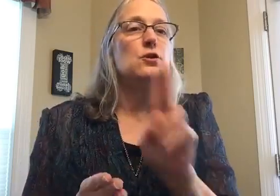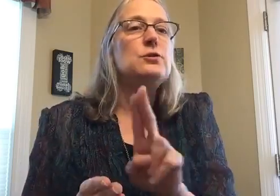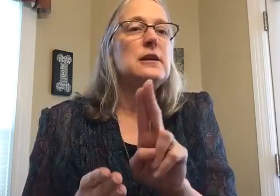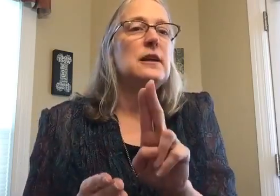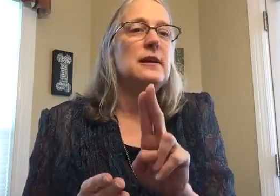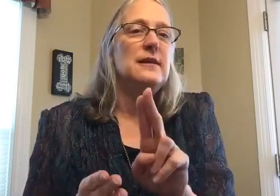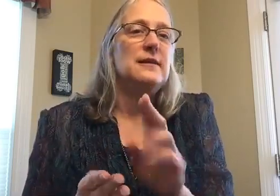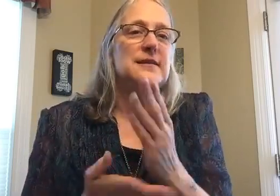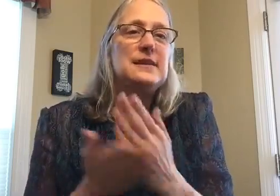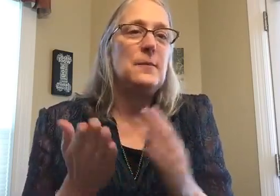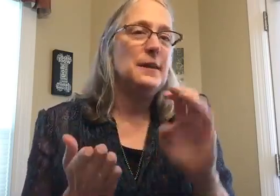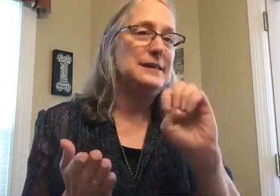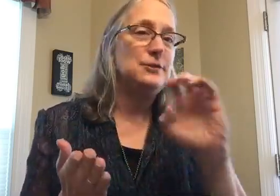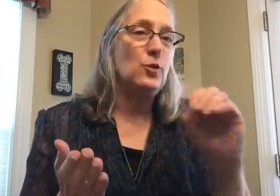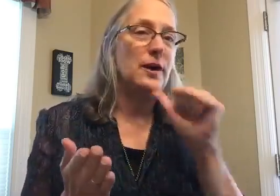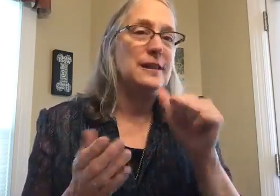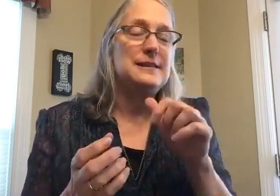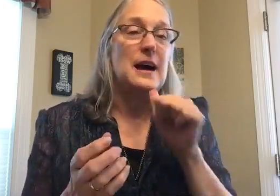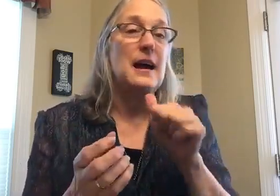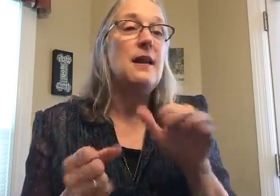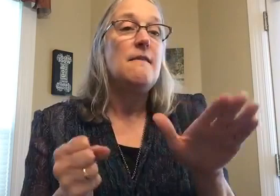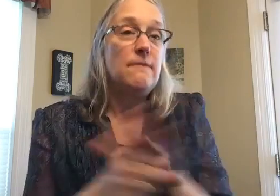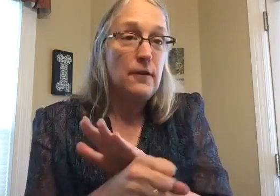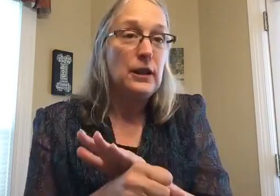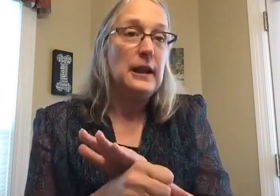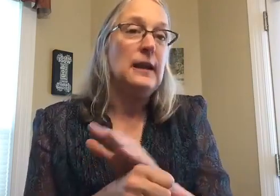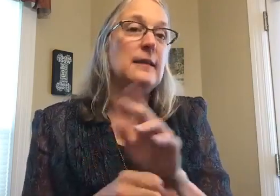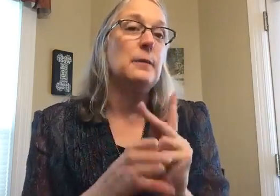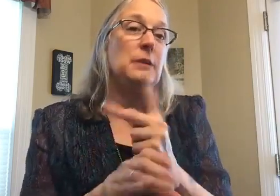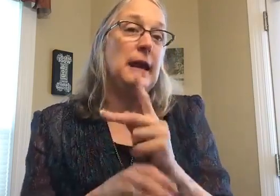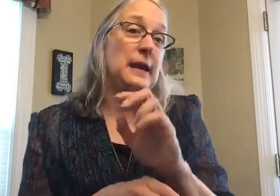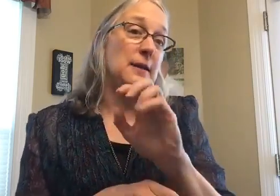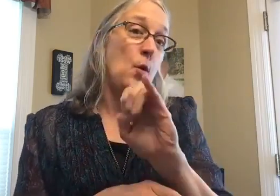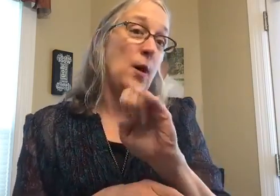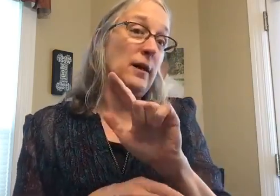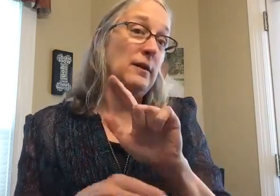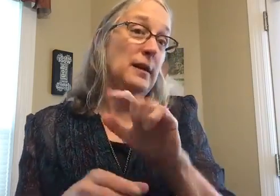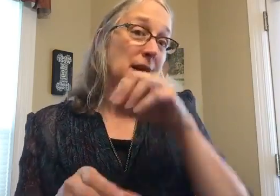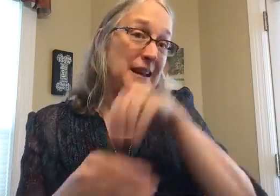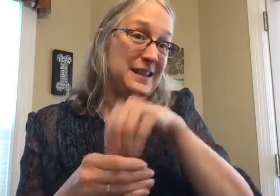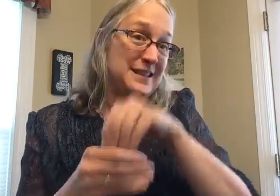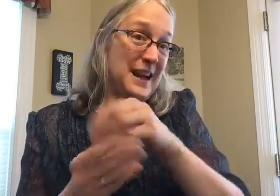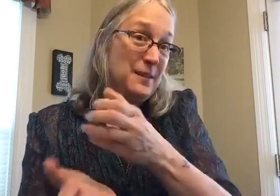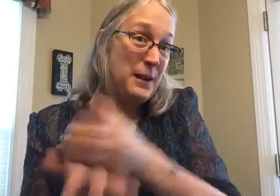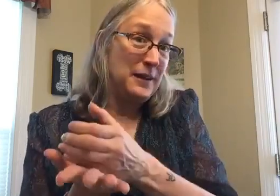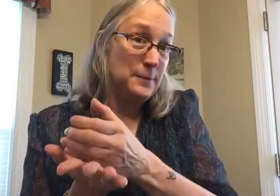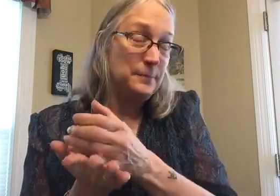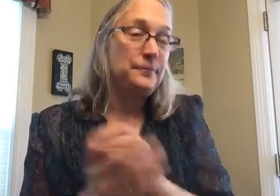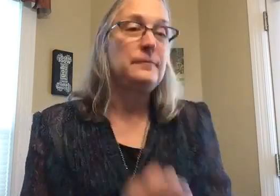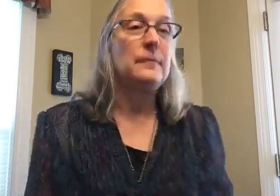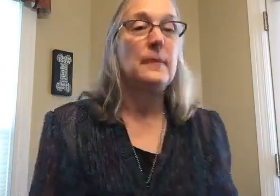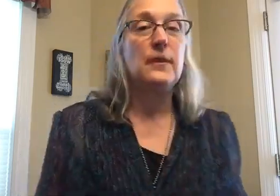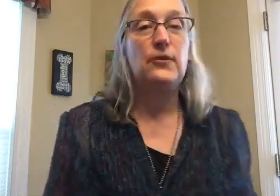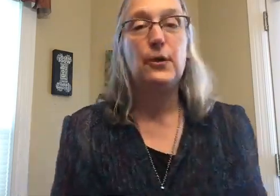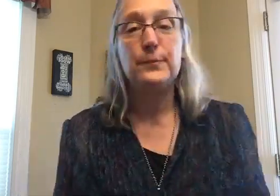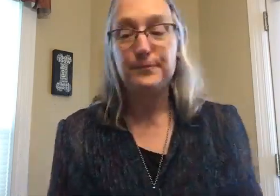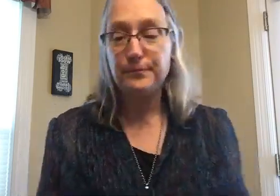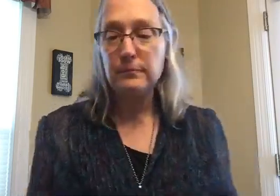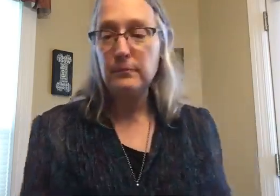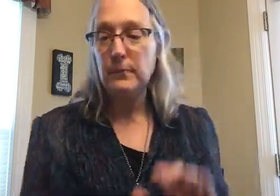using some essential oil that's not fully the plant oil inside the bottle. So